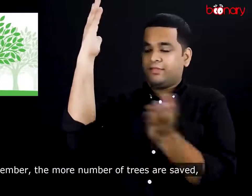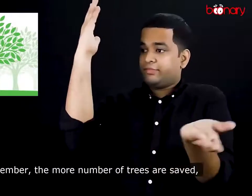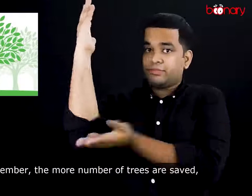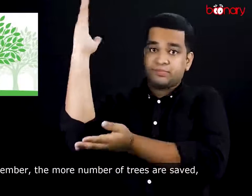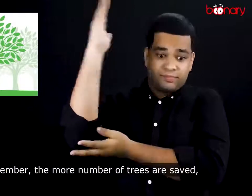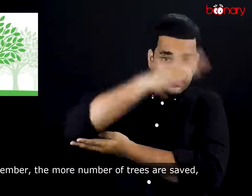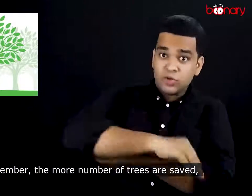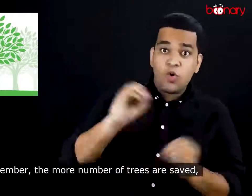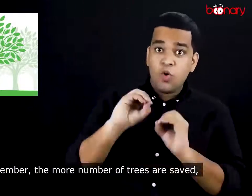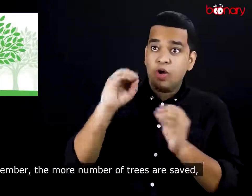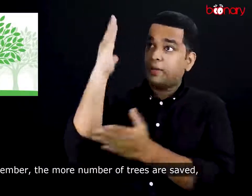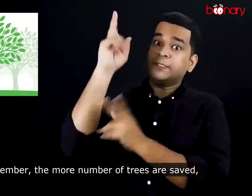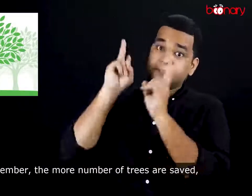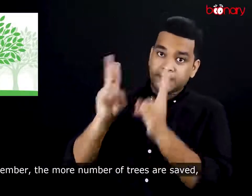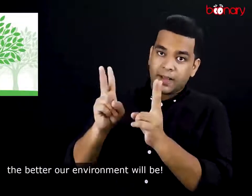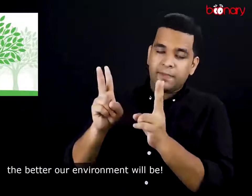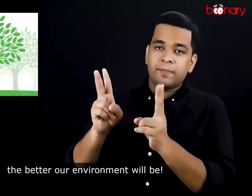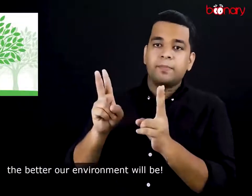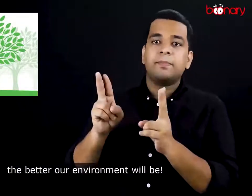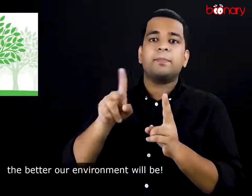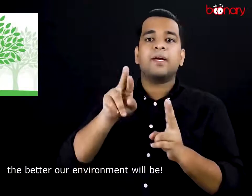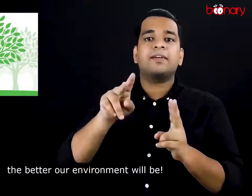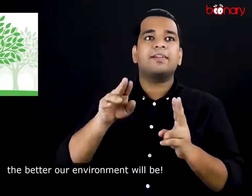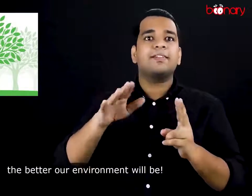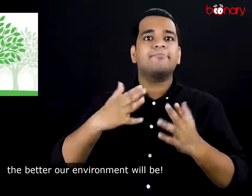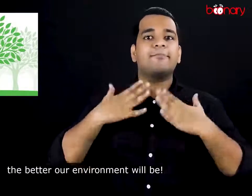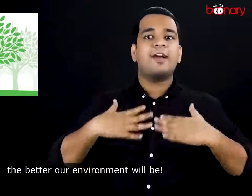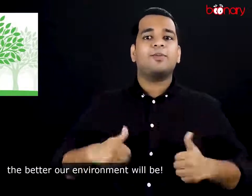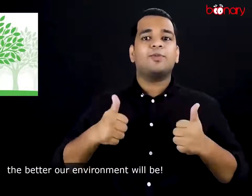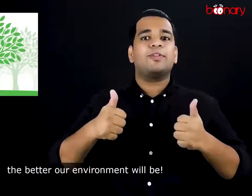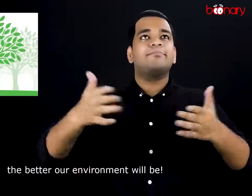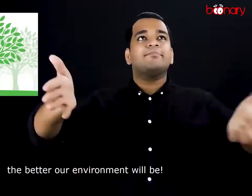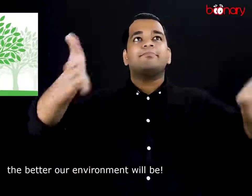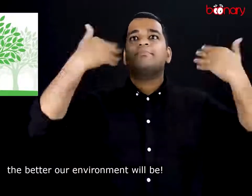saved, the better our environment will be.